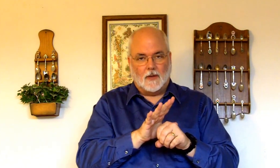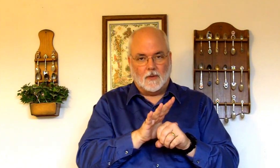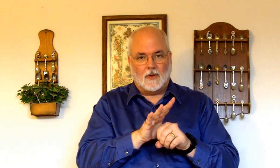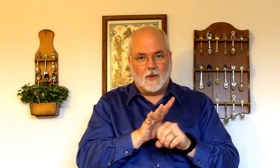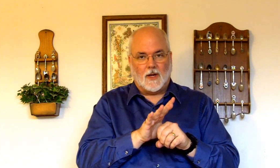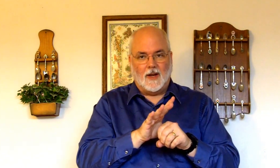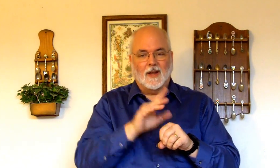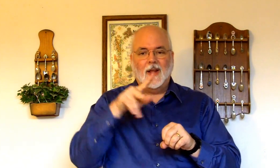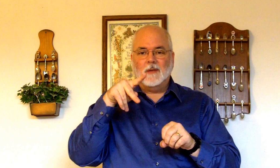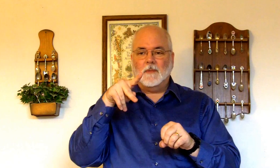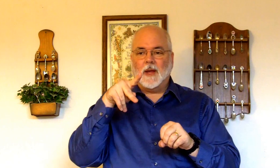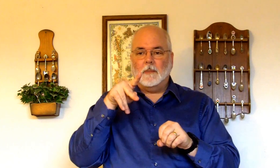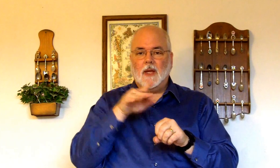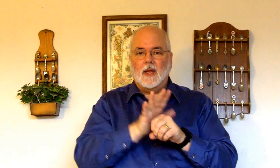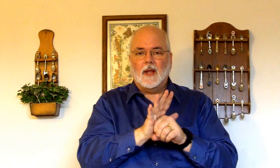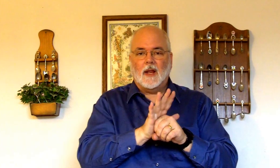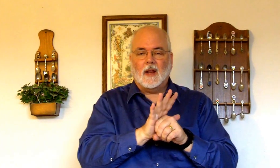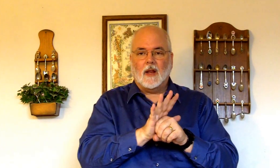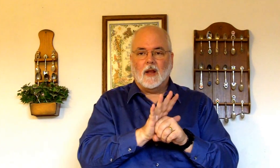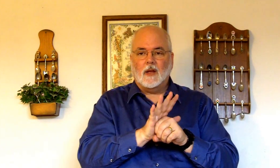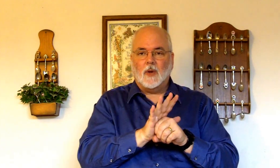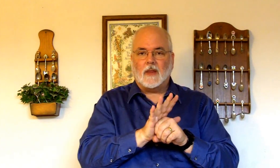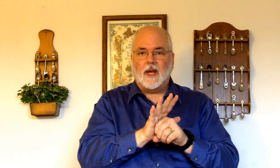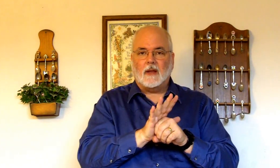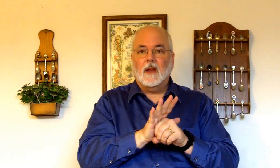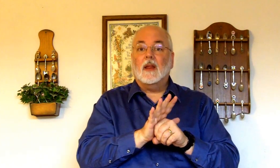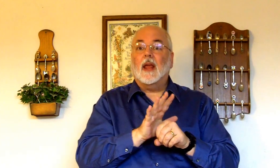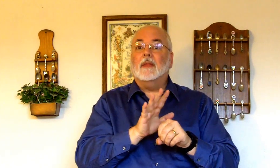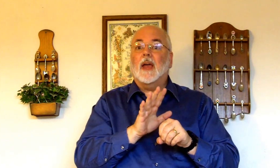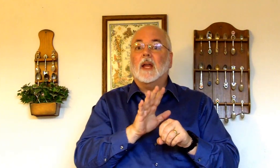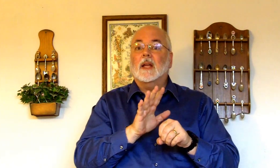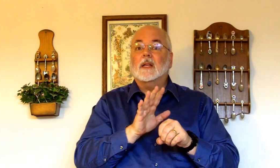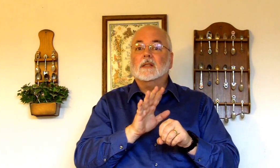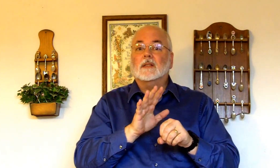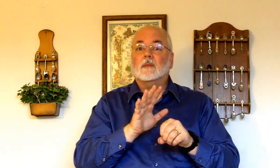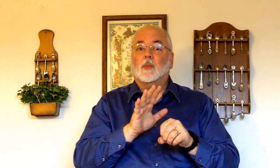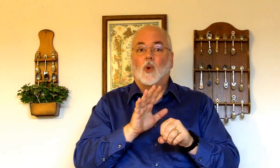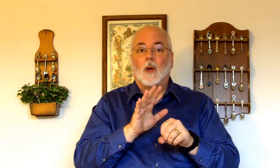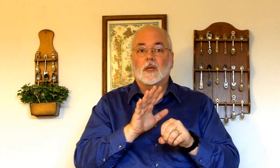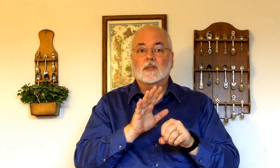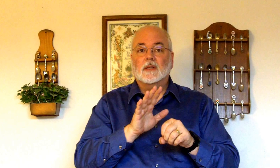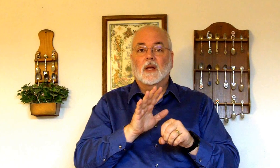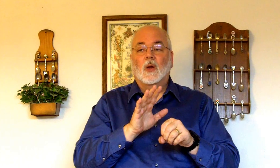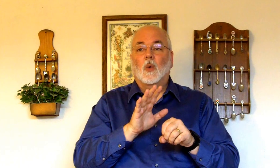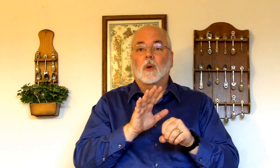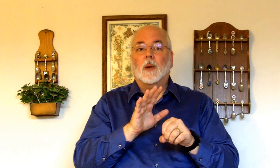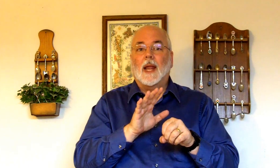sound, all right? But make a P and do like that. And that is promise or